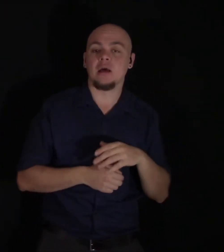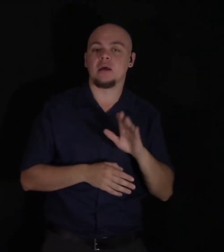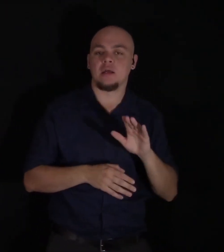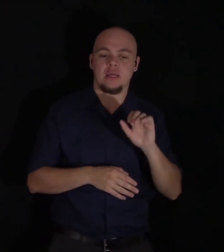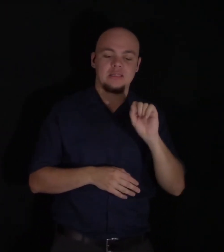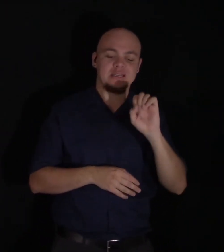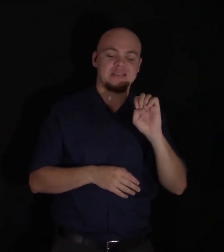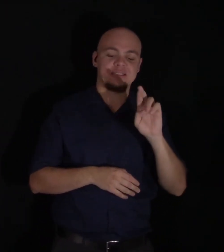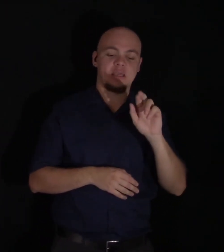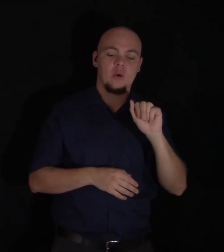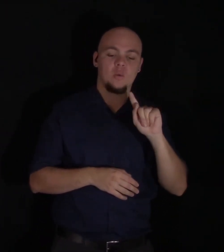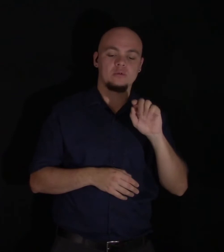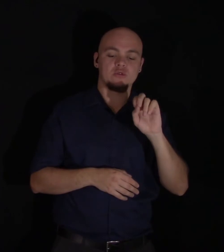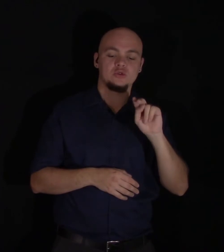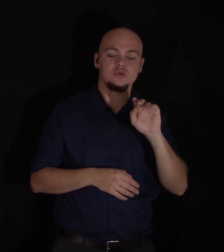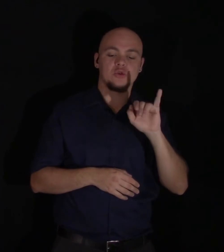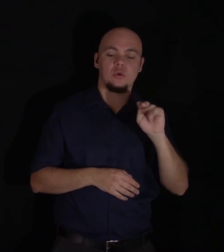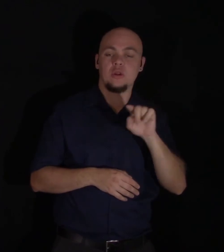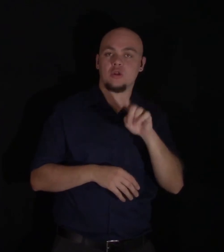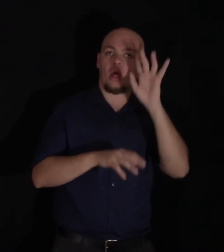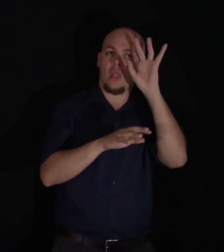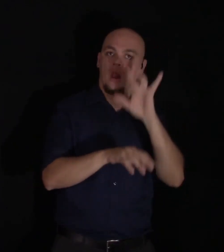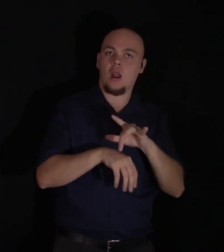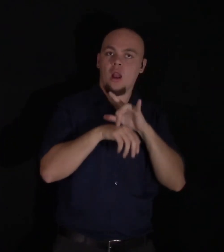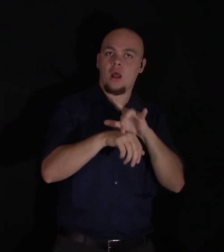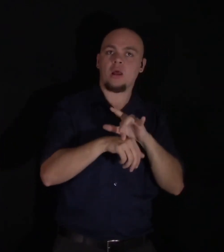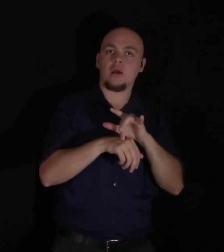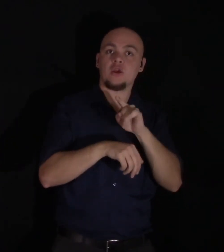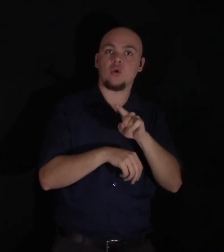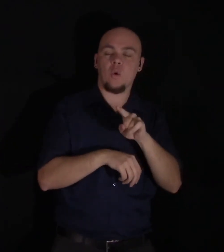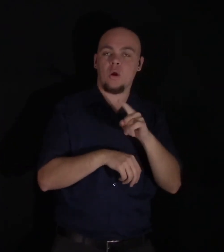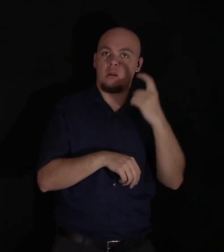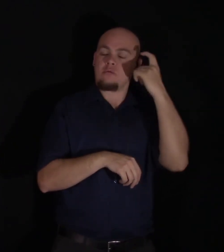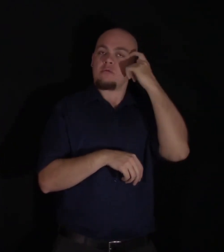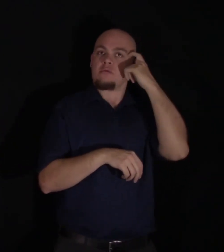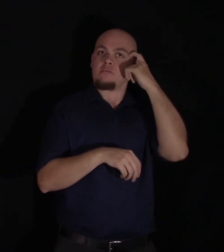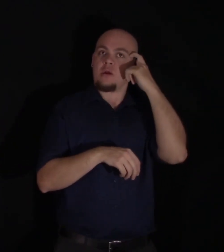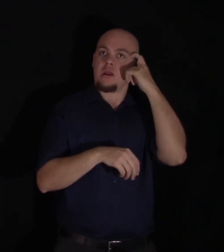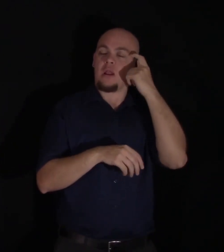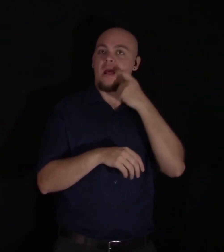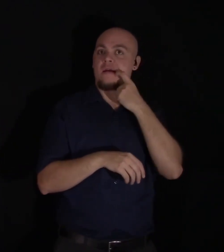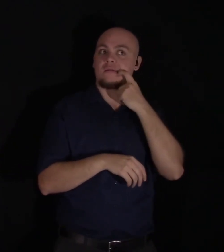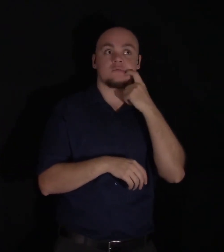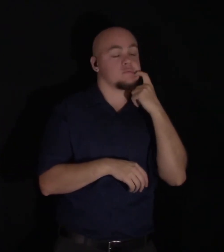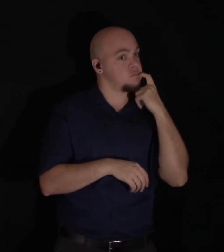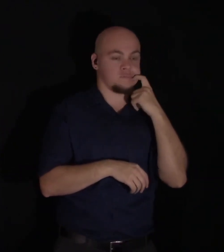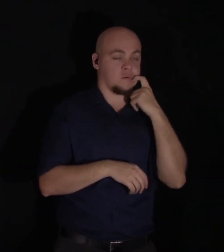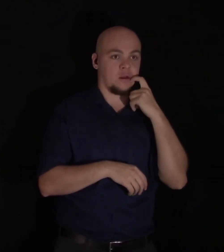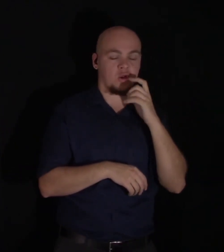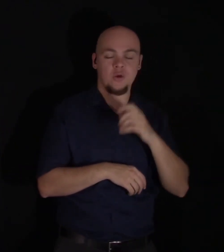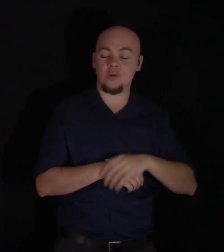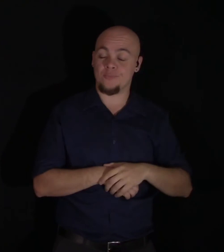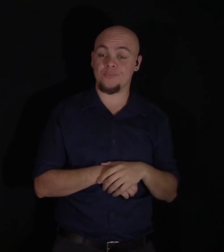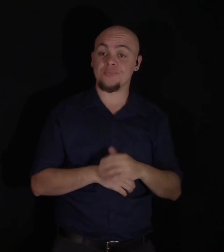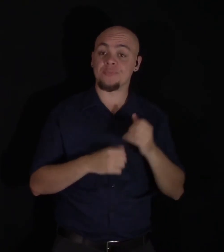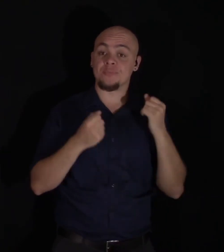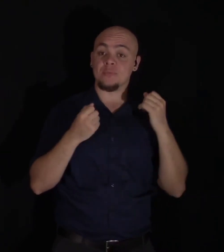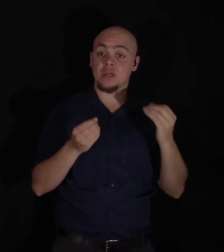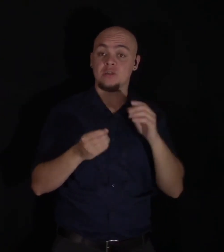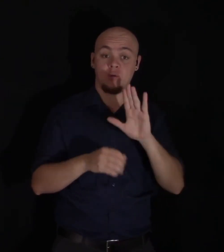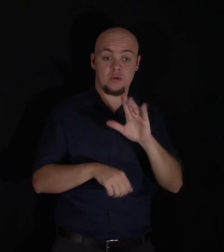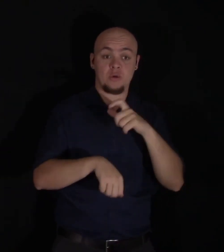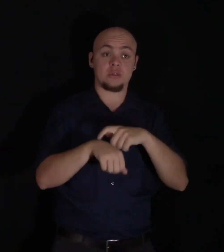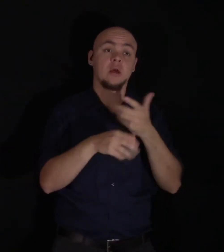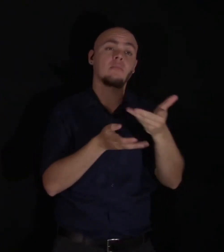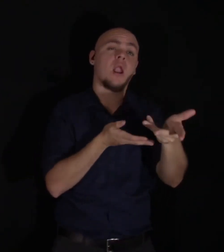perseverate and obsess. You are neurochemically addicted. So you spend all your